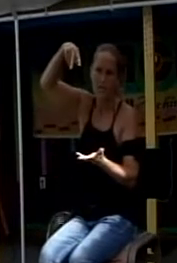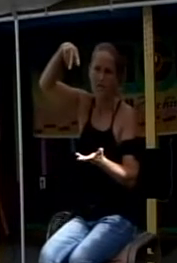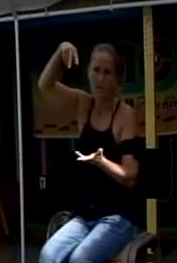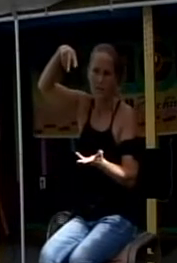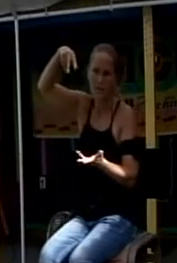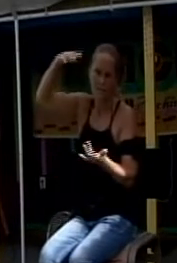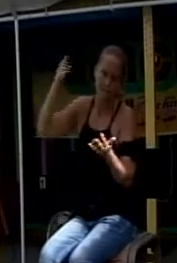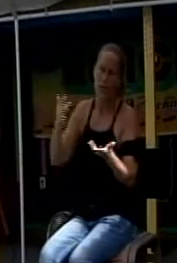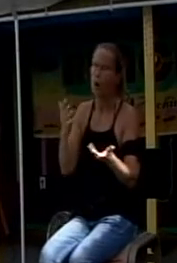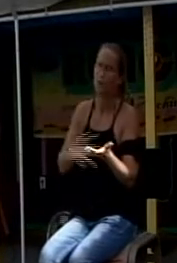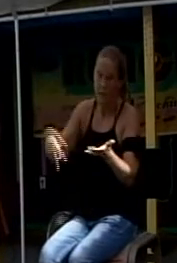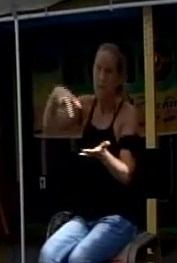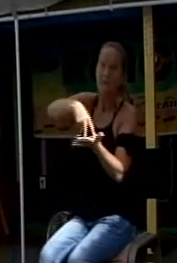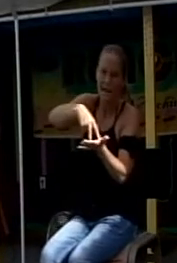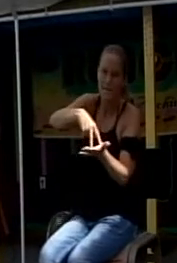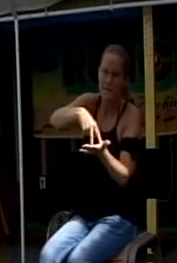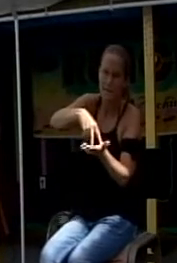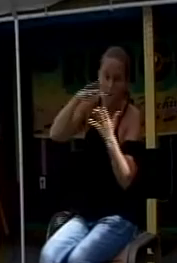that